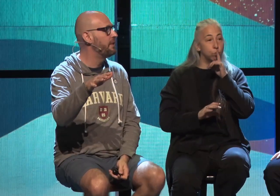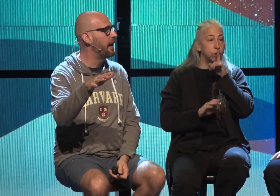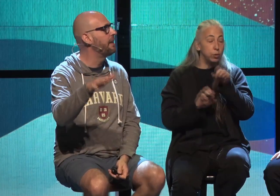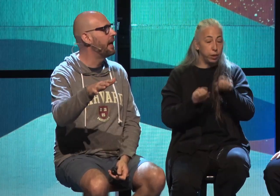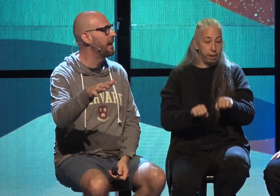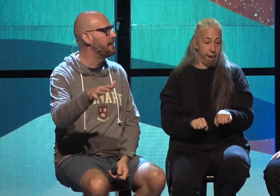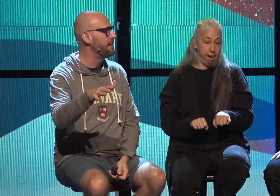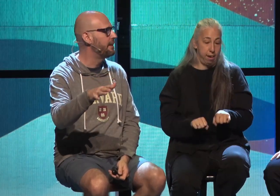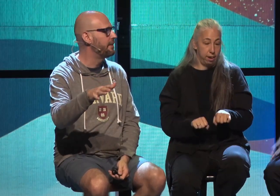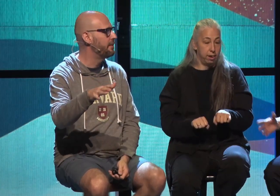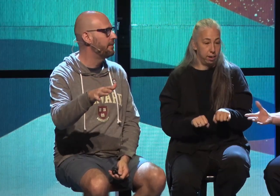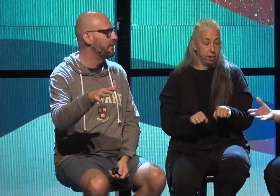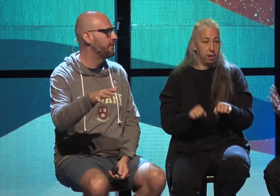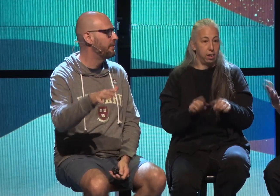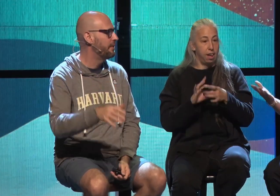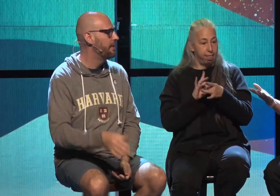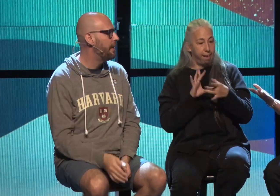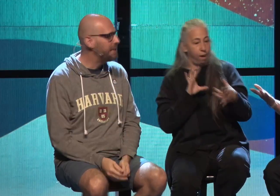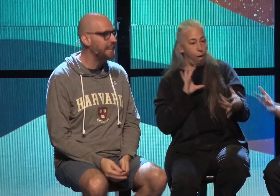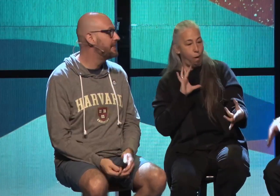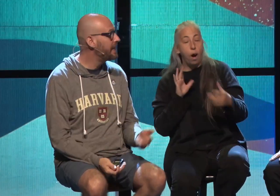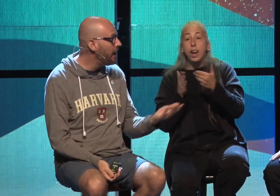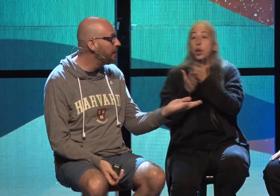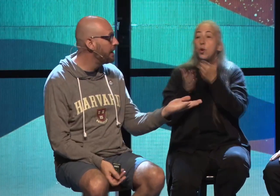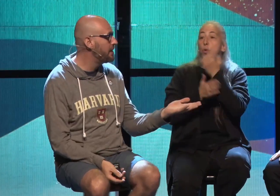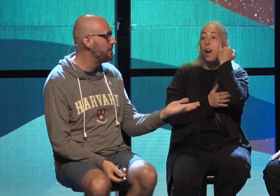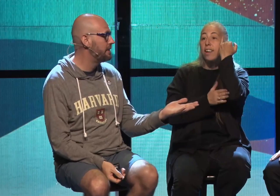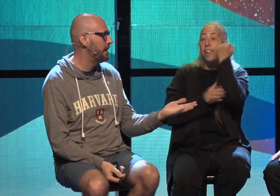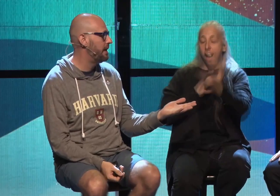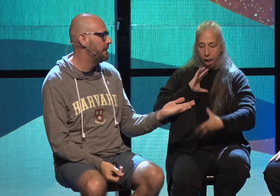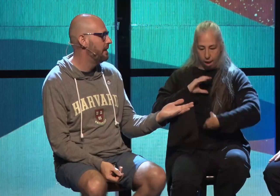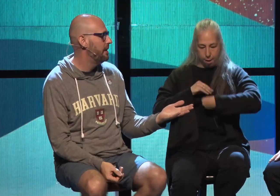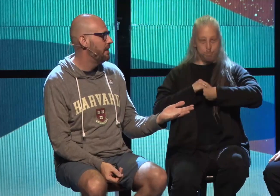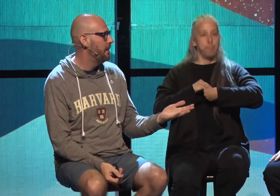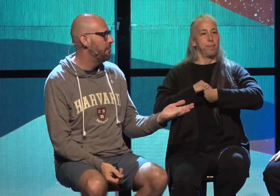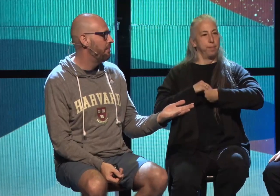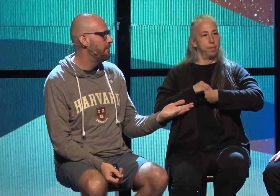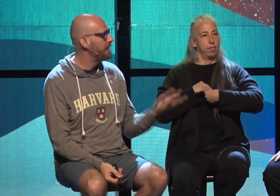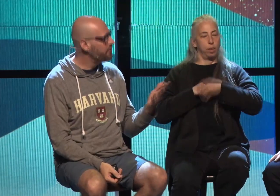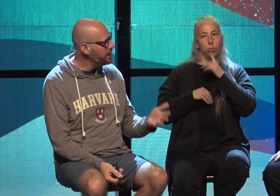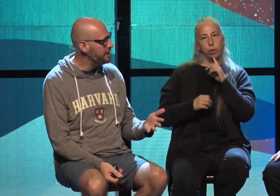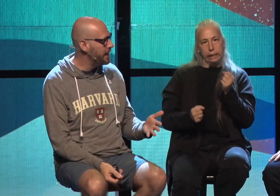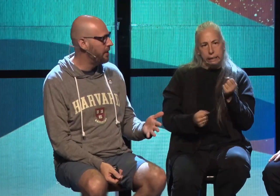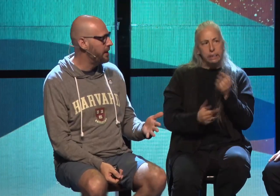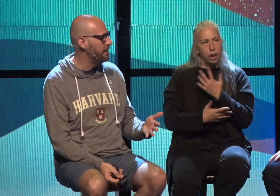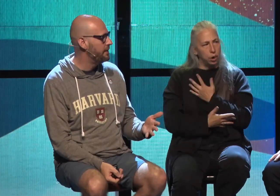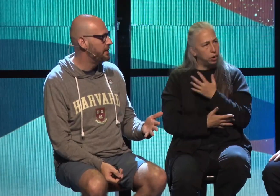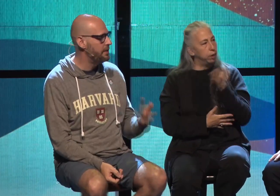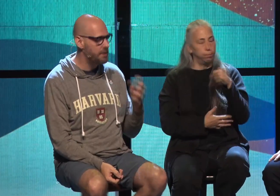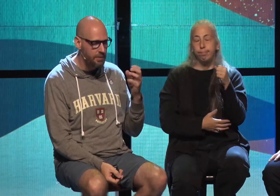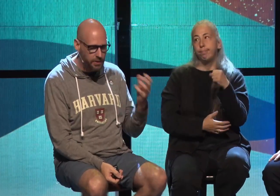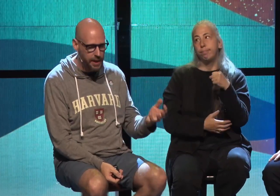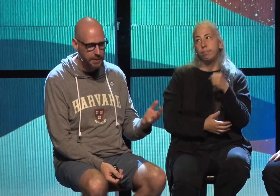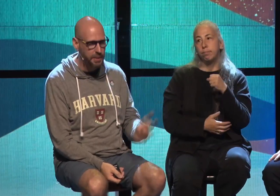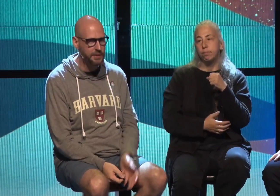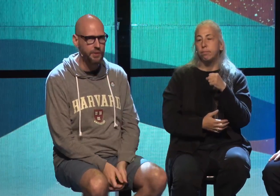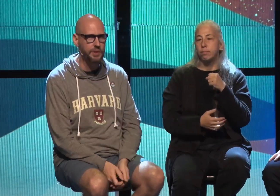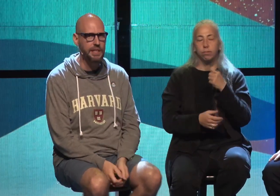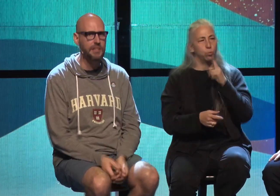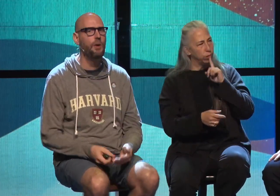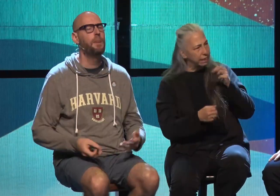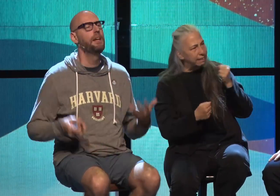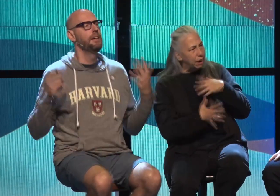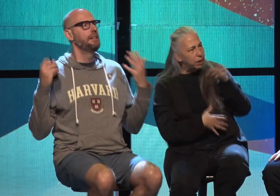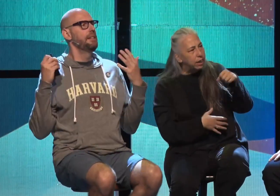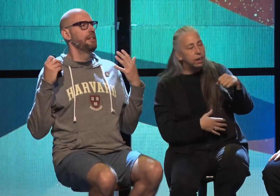of that idea. And let something new in, right? But that's scary, like so you said. Scary. That's really scary to create space for